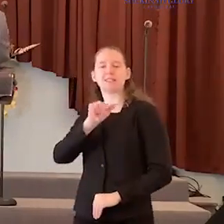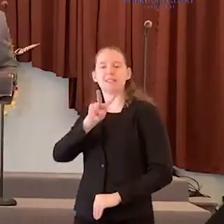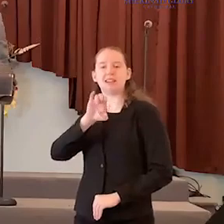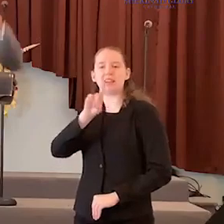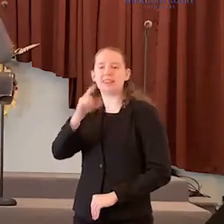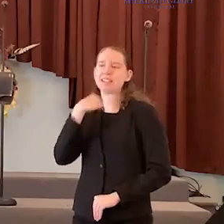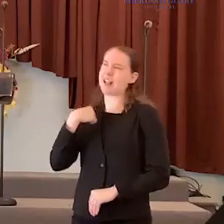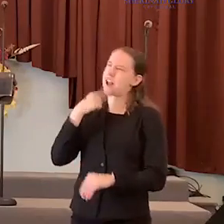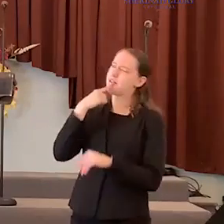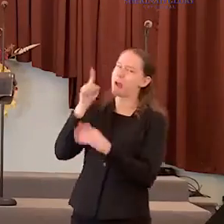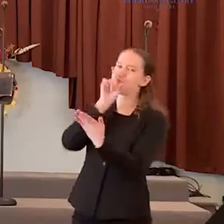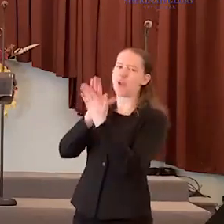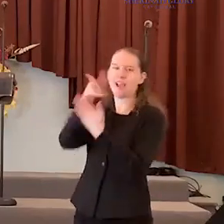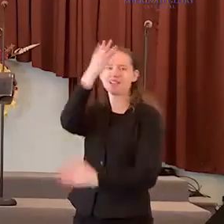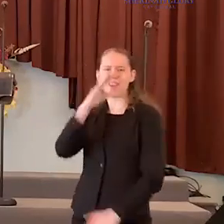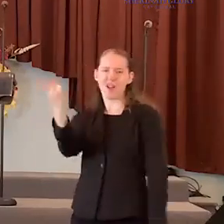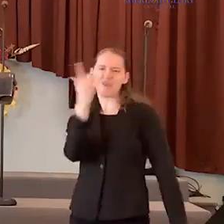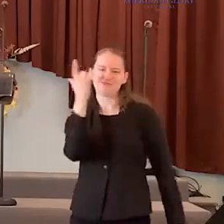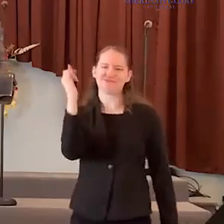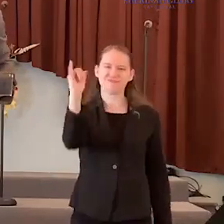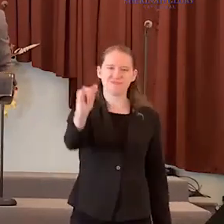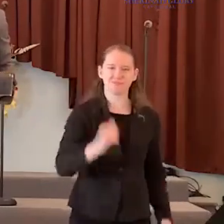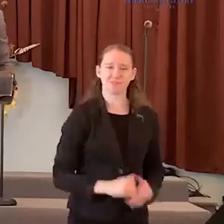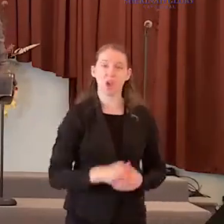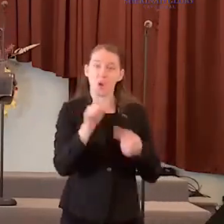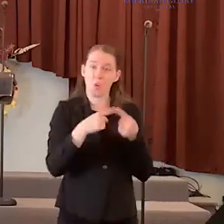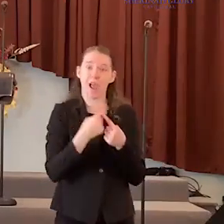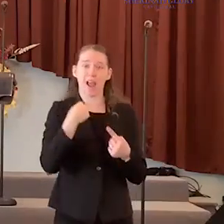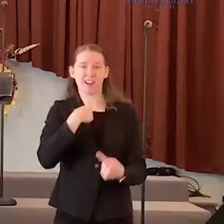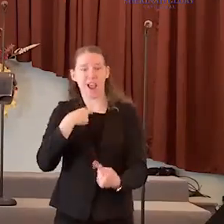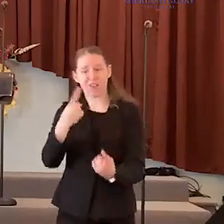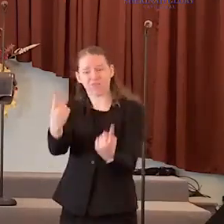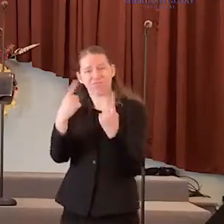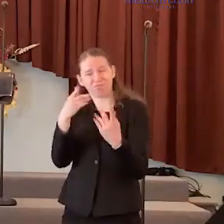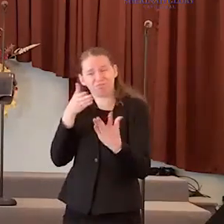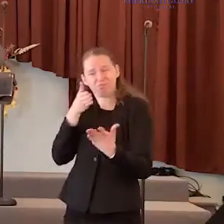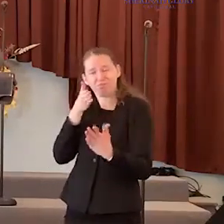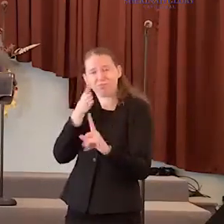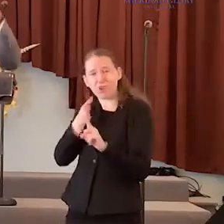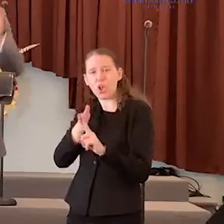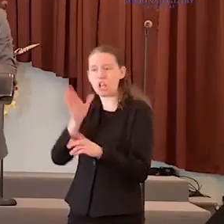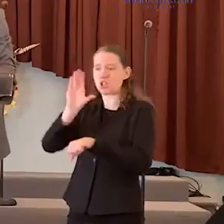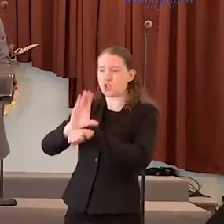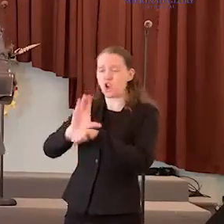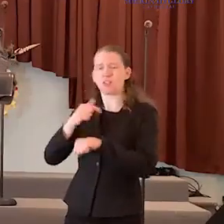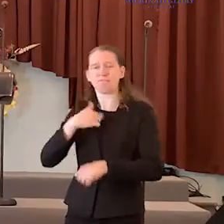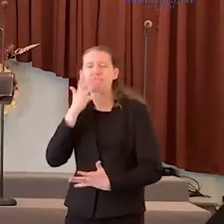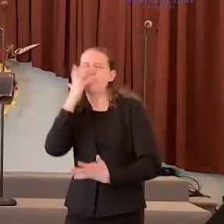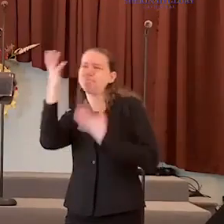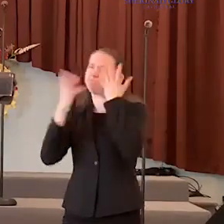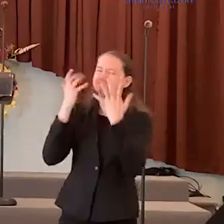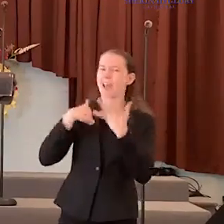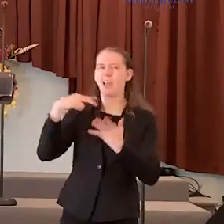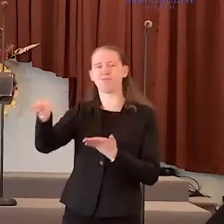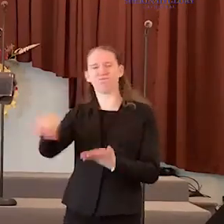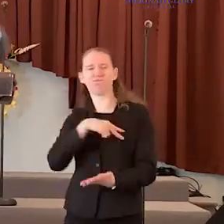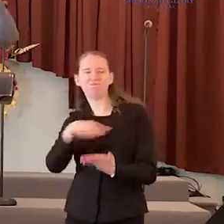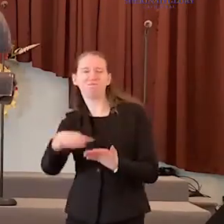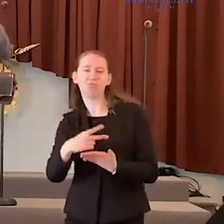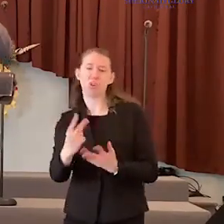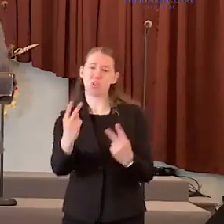bless the Lord at all times. So when you see me coming to church and I'm shouting, dancing, when you see